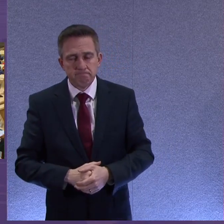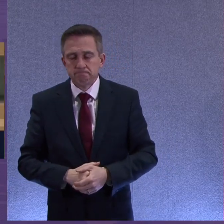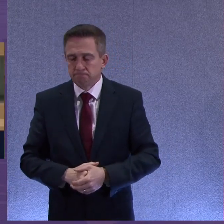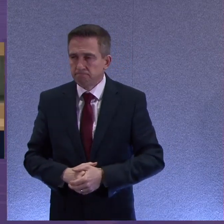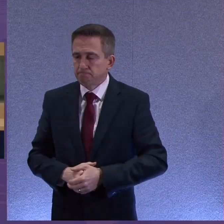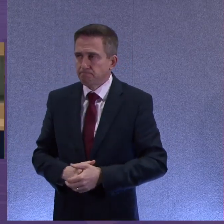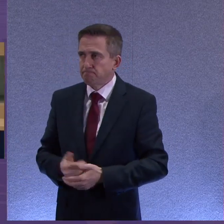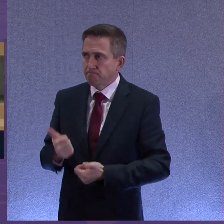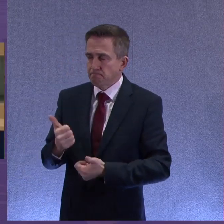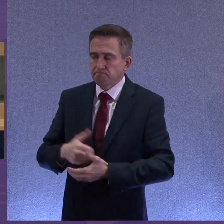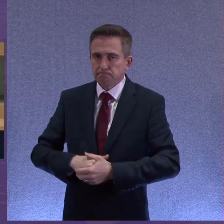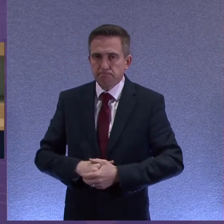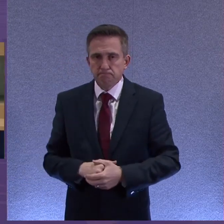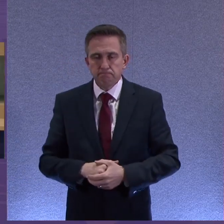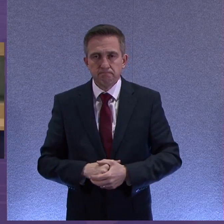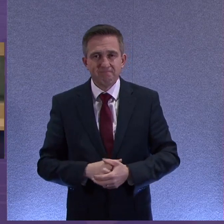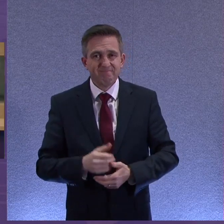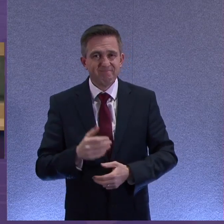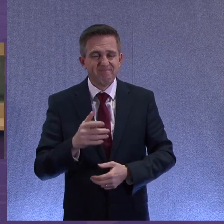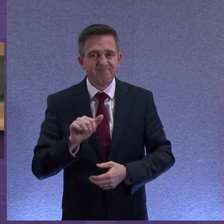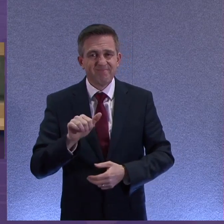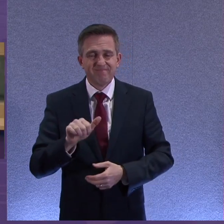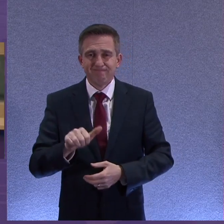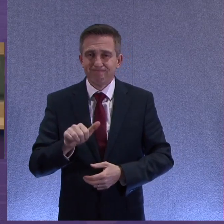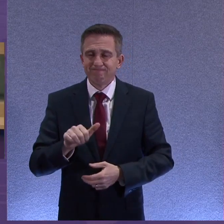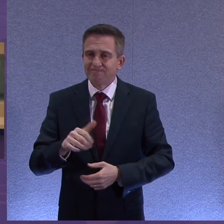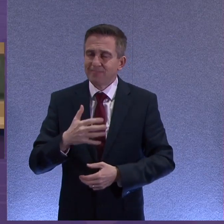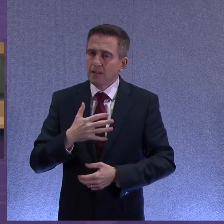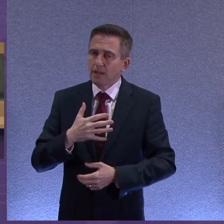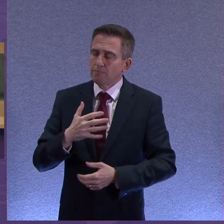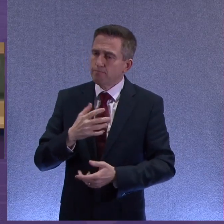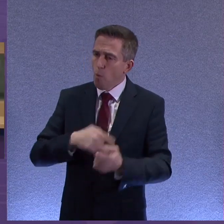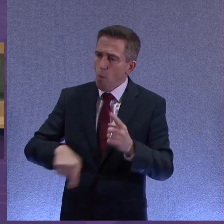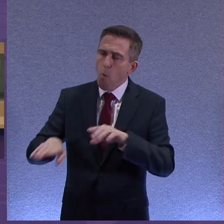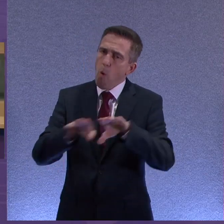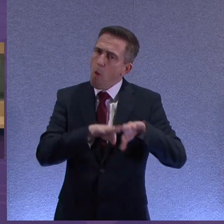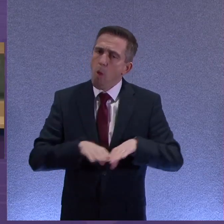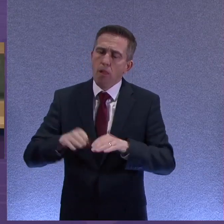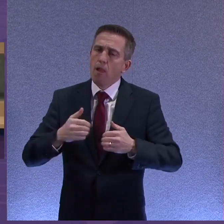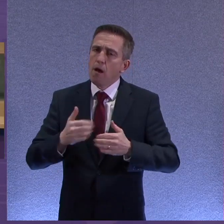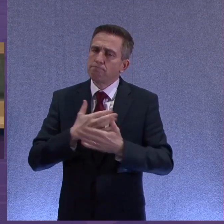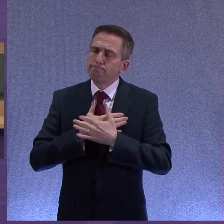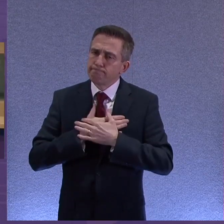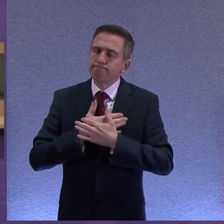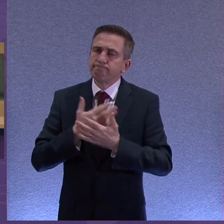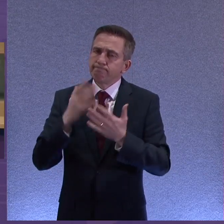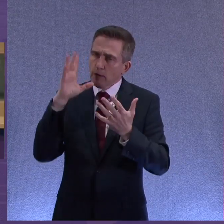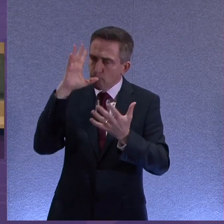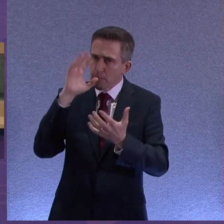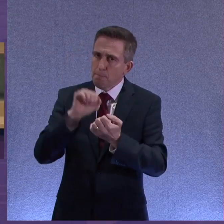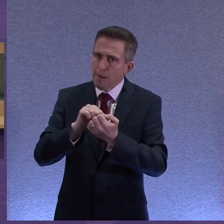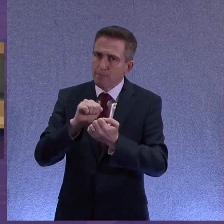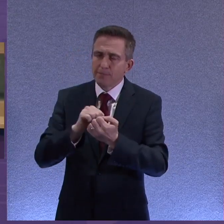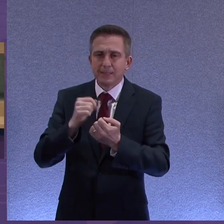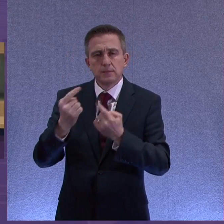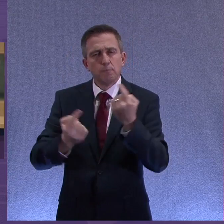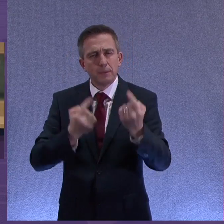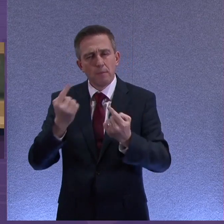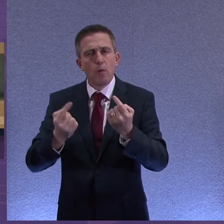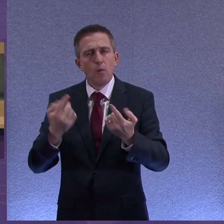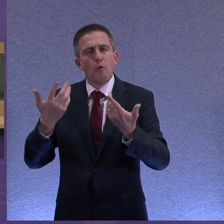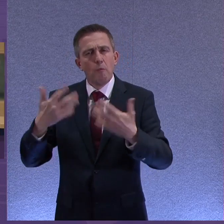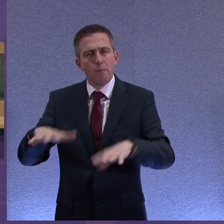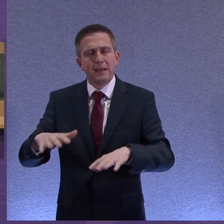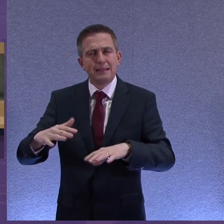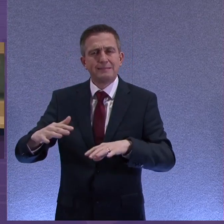Officer. Can I first of all echo the comments of others? All of our thoughts are with those who have been directly affected by the